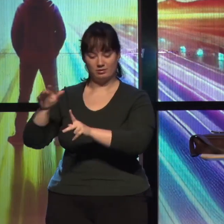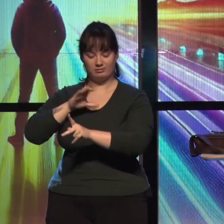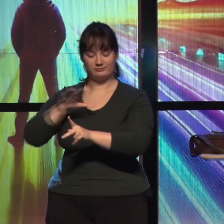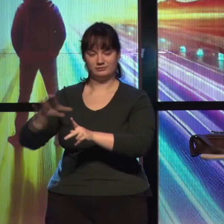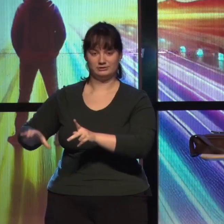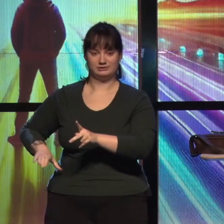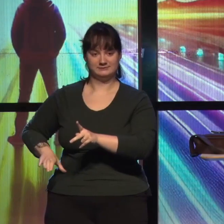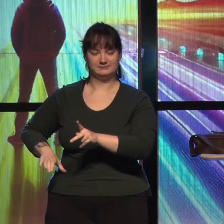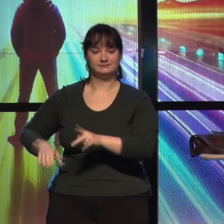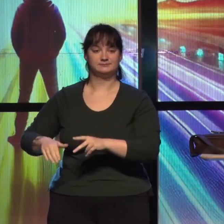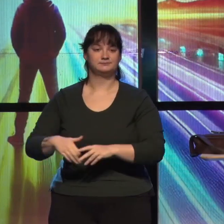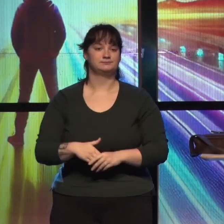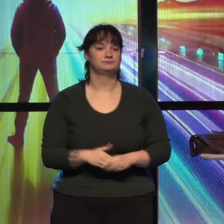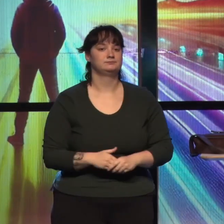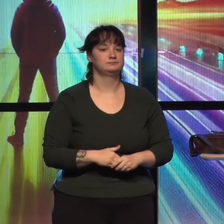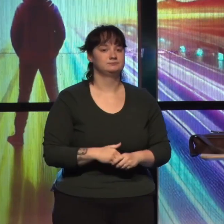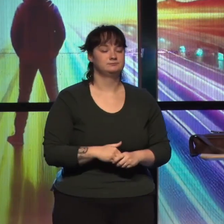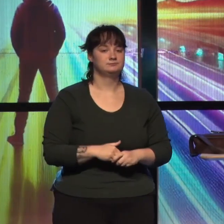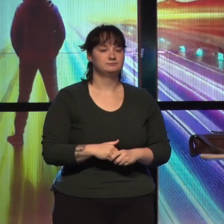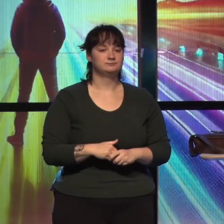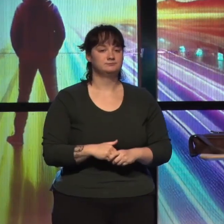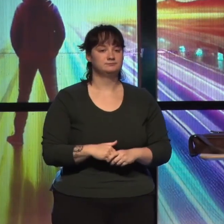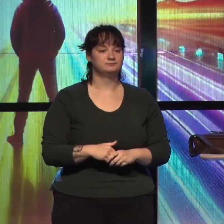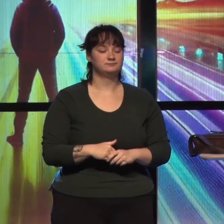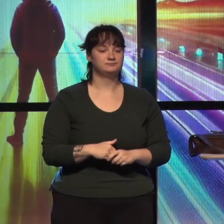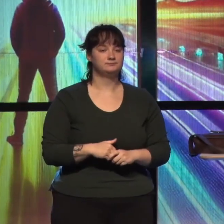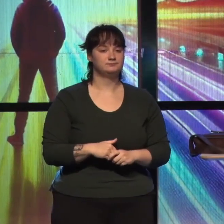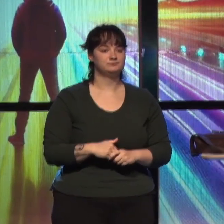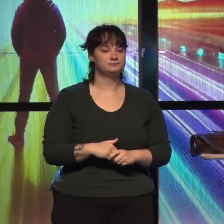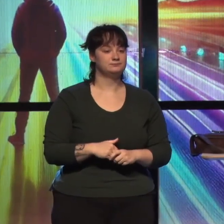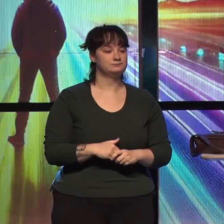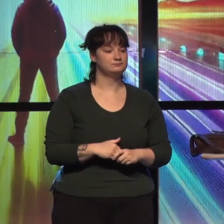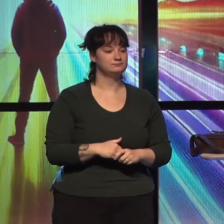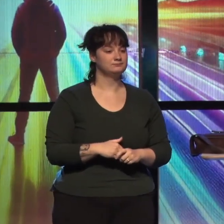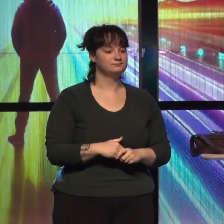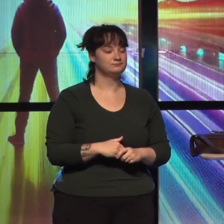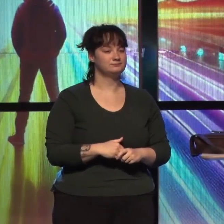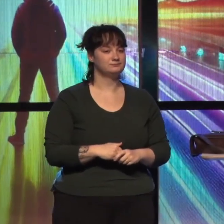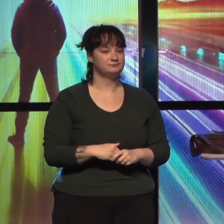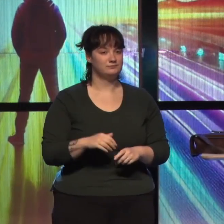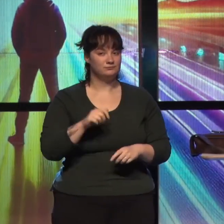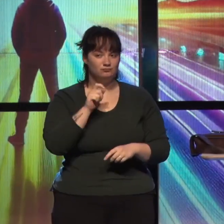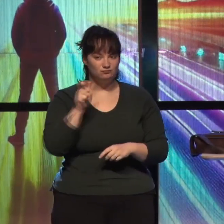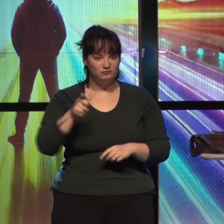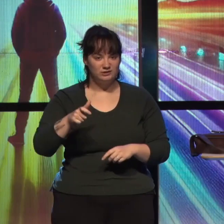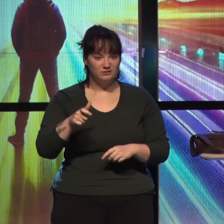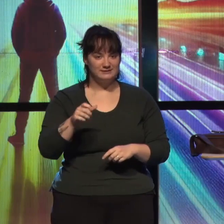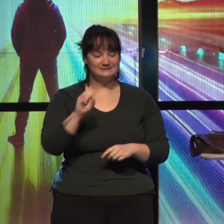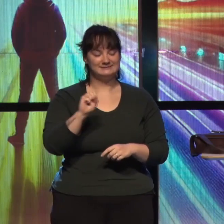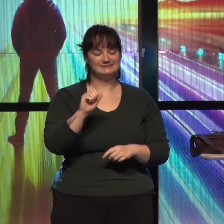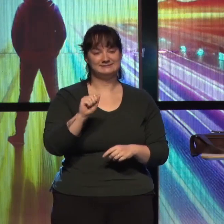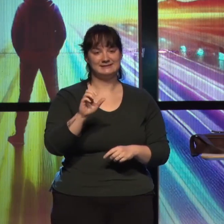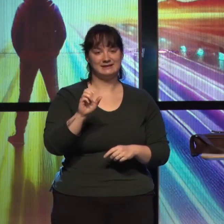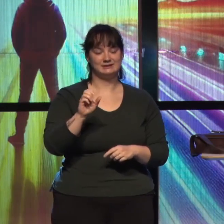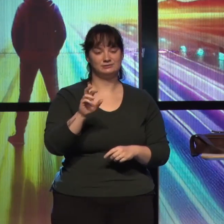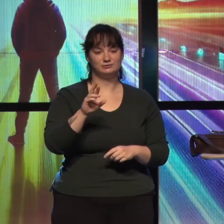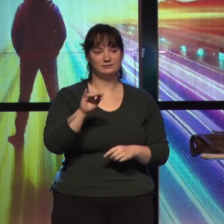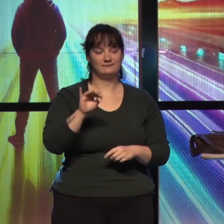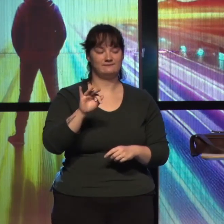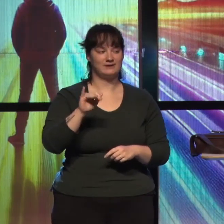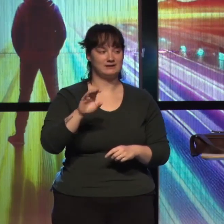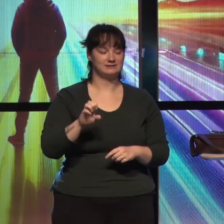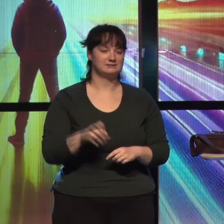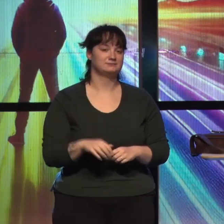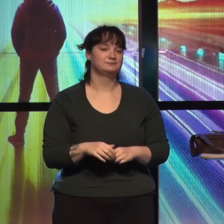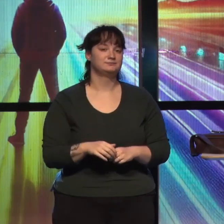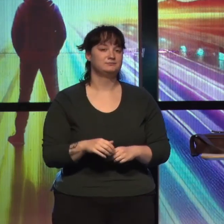like eating meat sacrificed to idols. For those of you that geek out on churchy things, you're like, what? We don't eat, why does it matter? But so we have this like